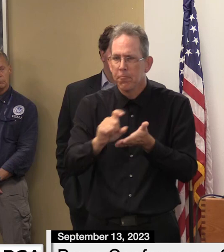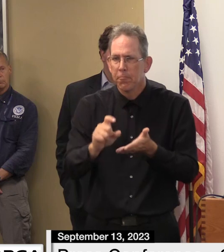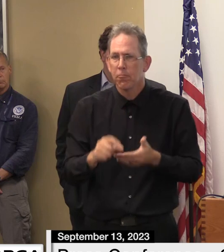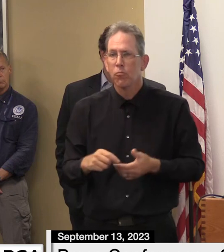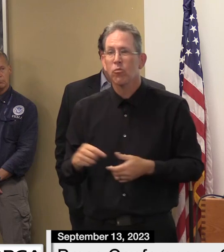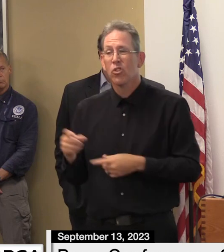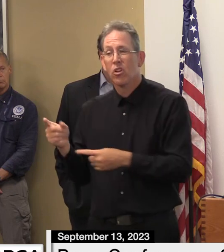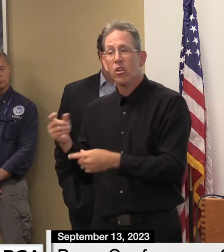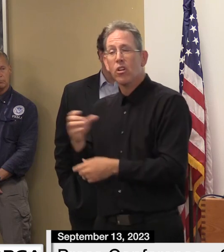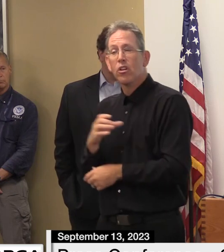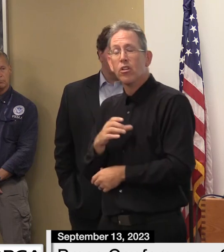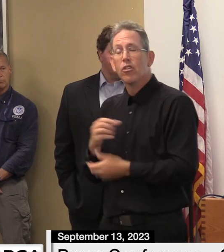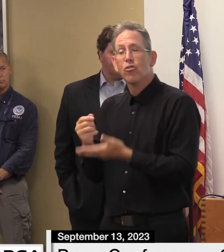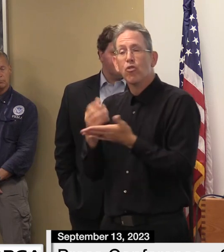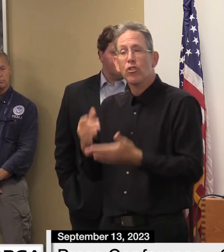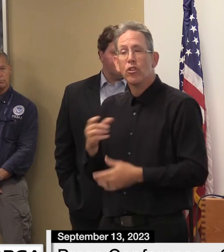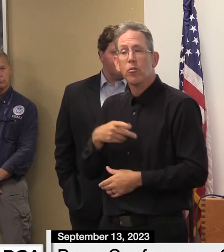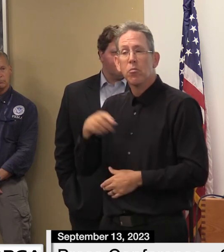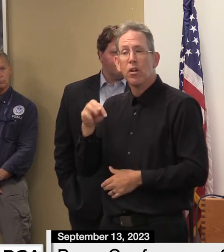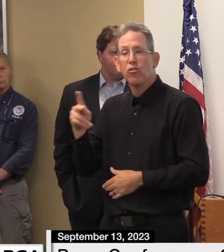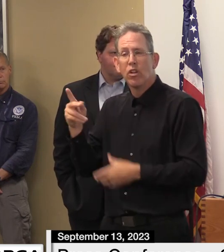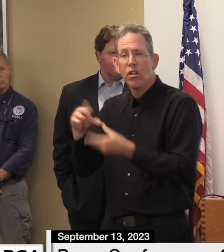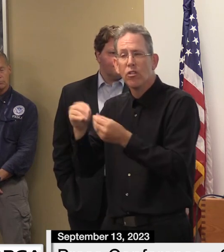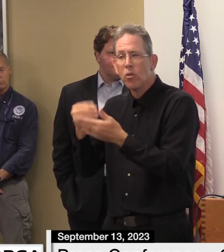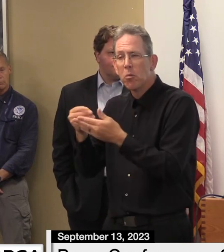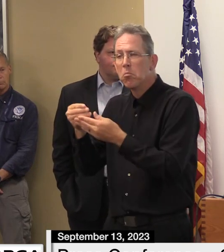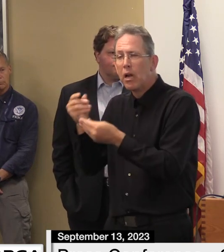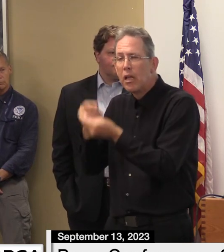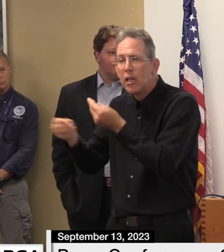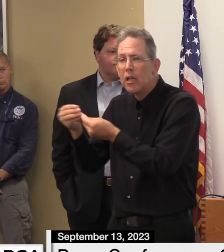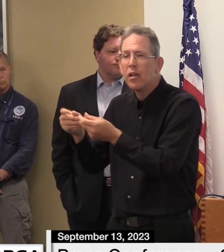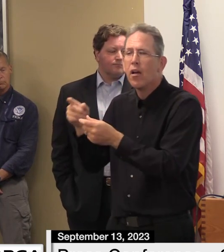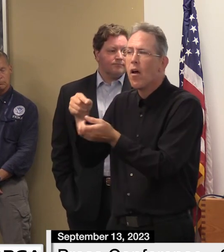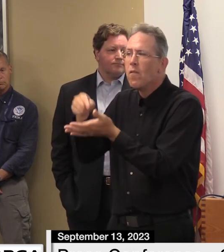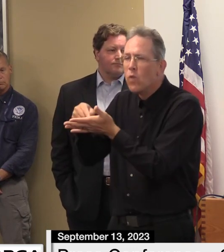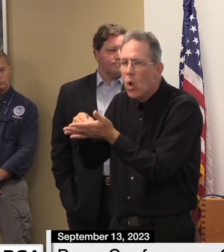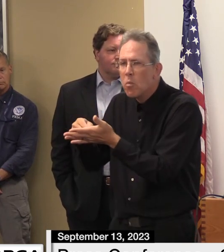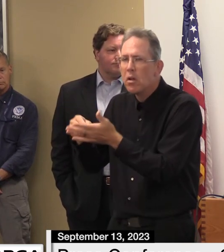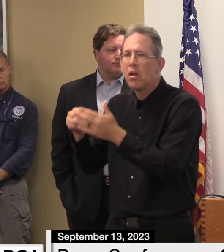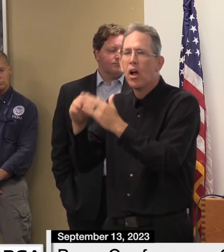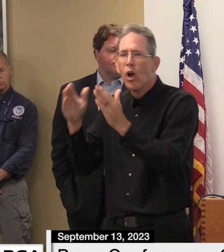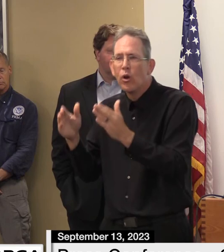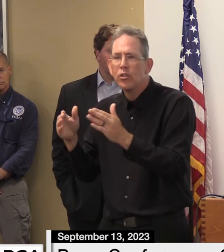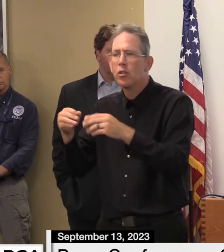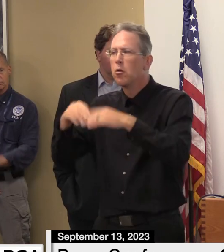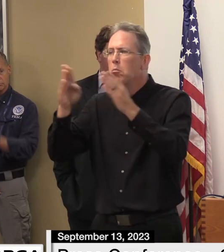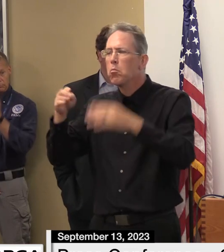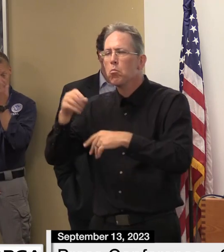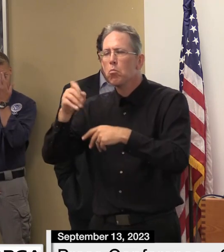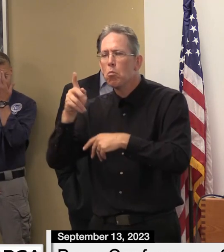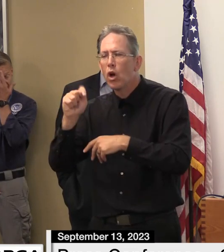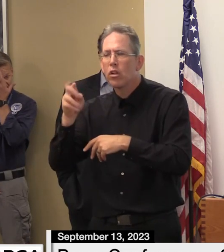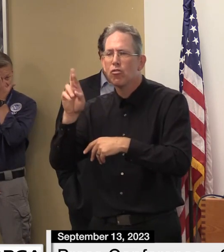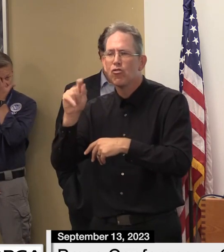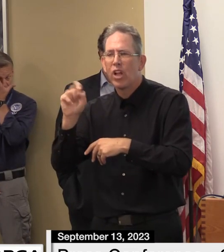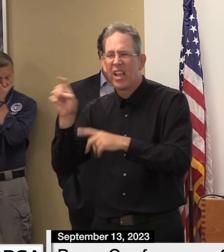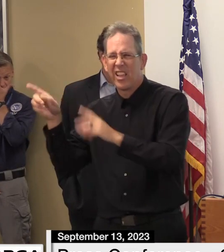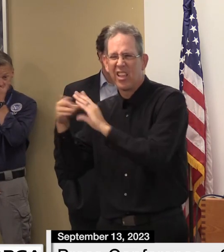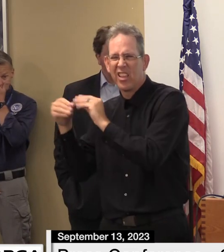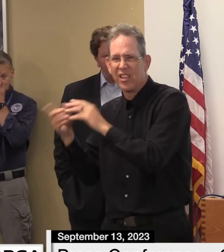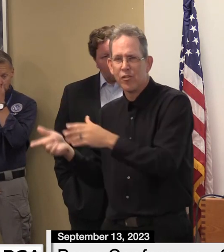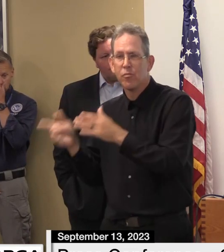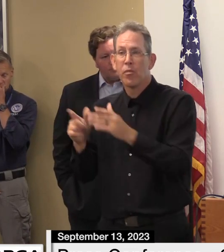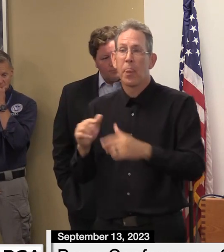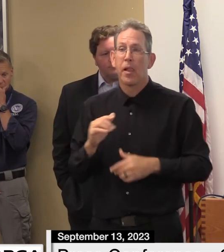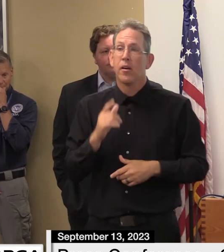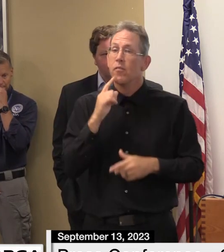how it's going to support traditional affordable housing, market rate rentals, small and emerging